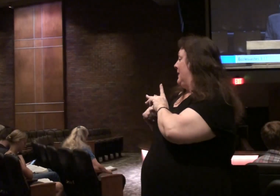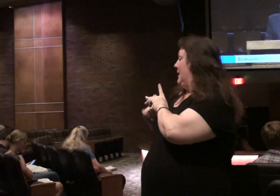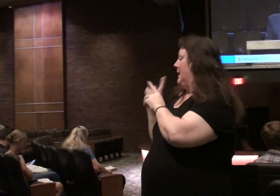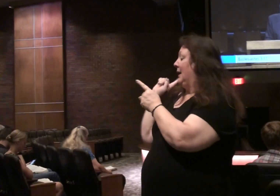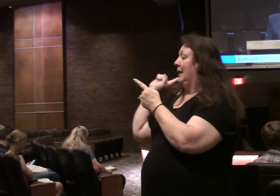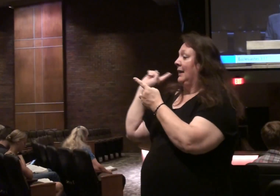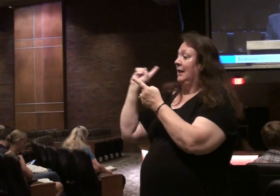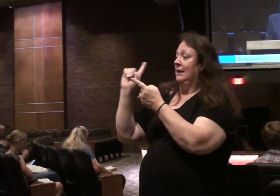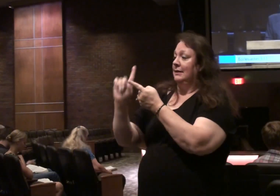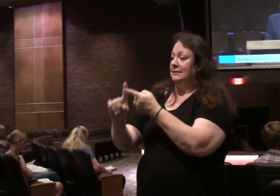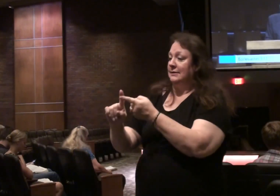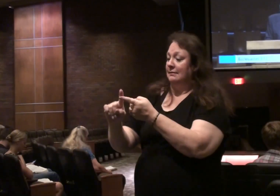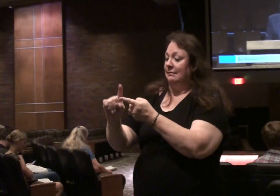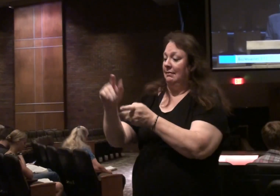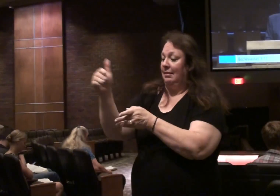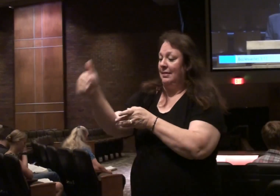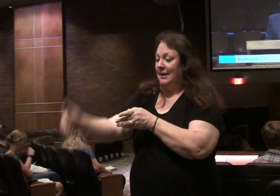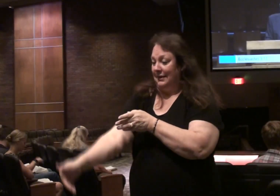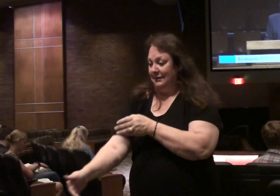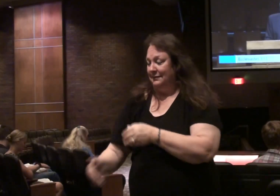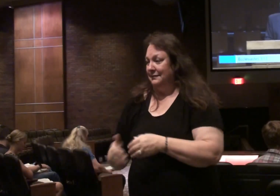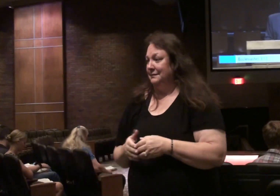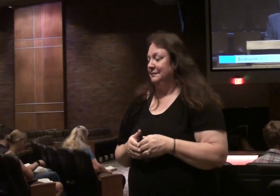even to the end.